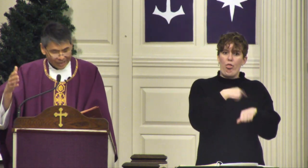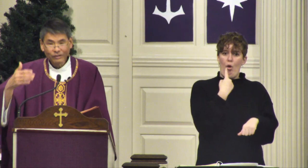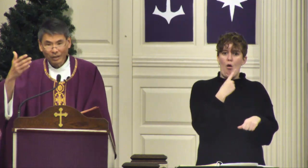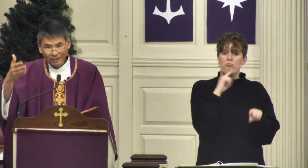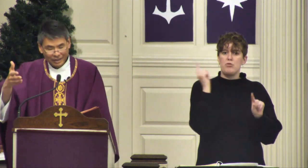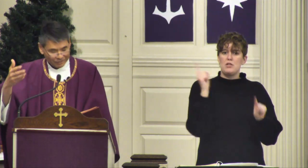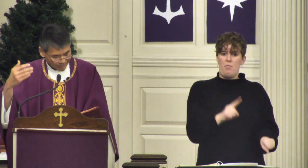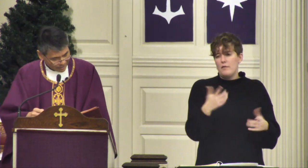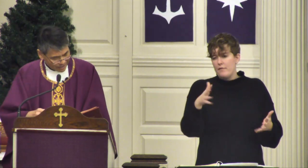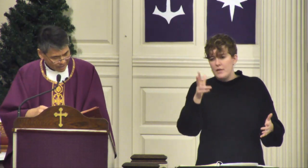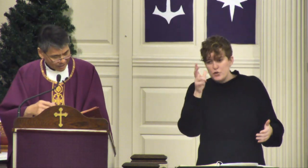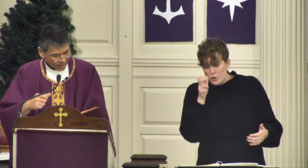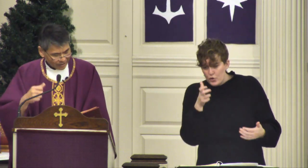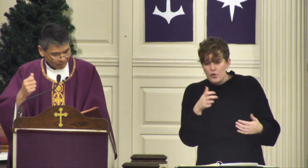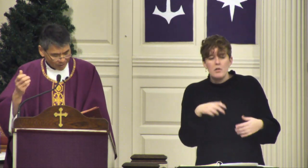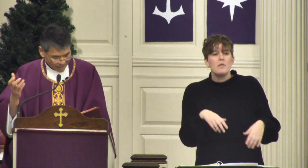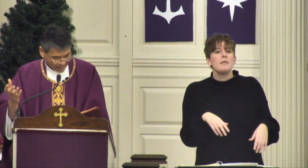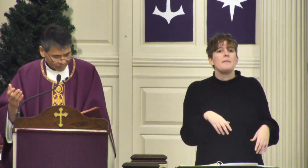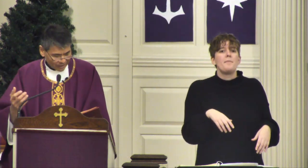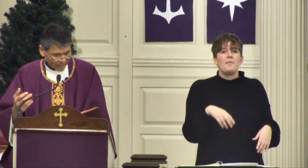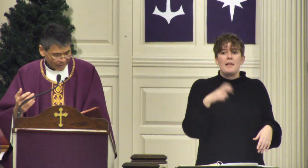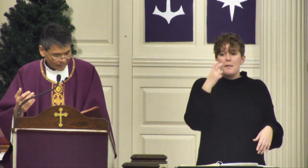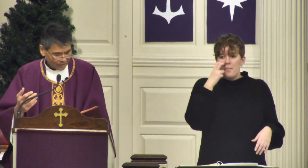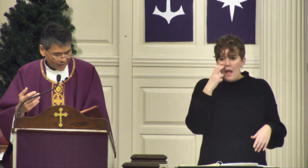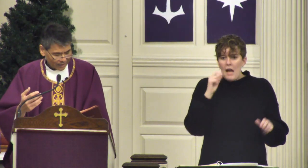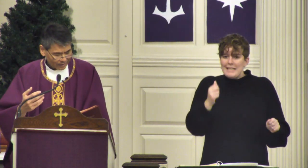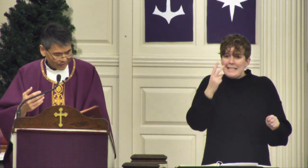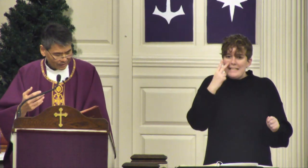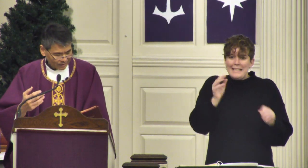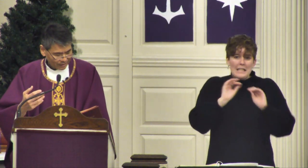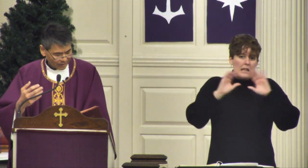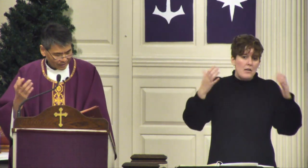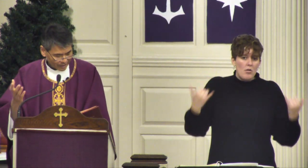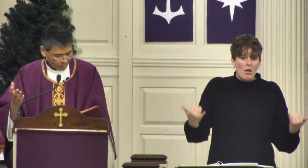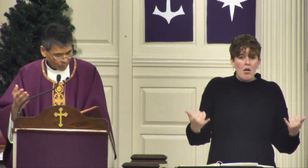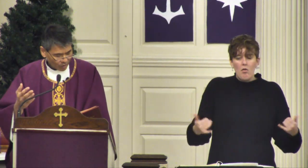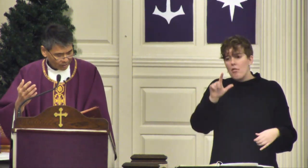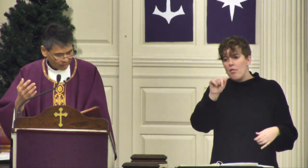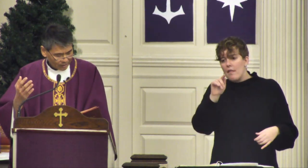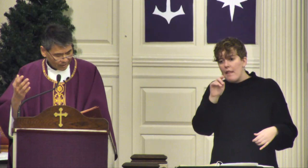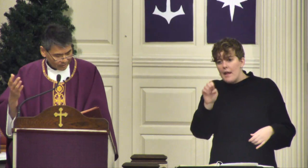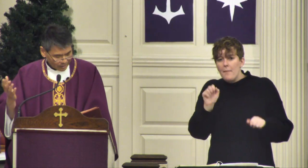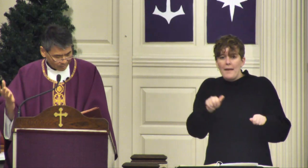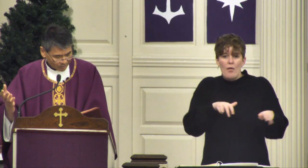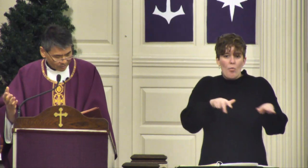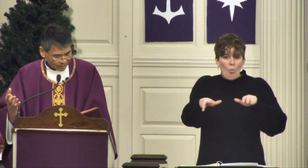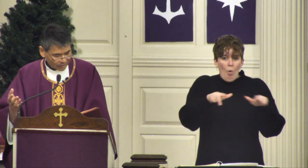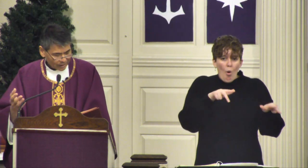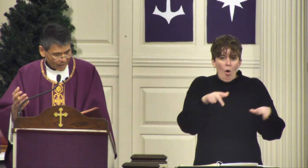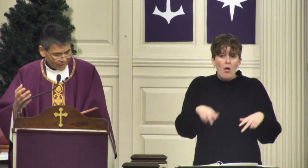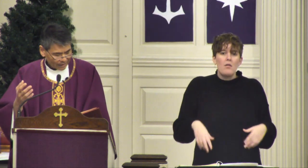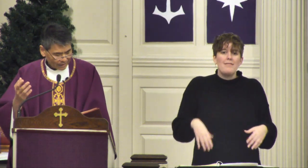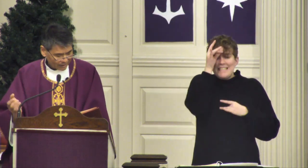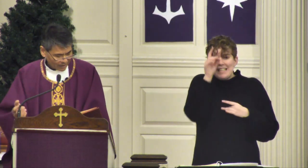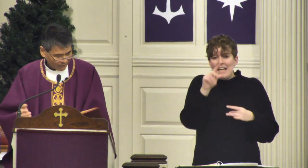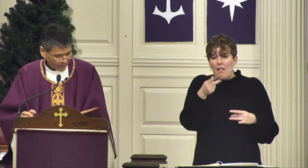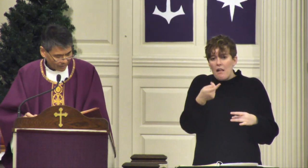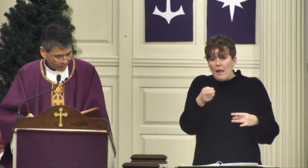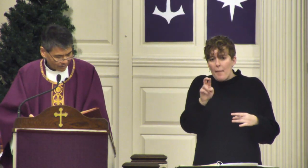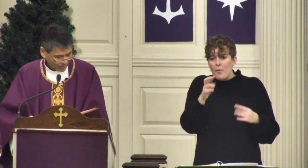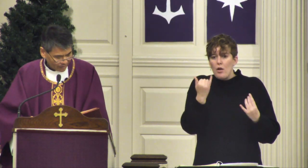you heard it, right? The blind regain their sight, the lame walk, the lepers are cleansed, the deaf